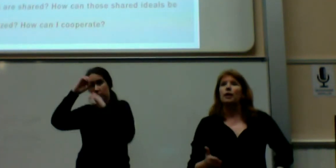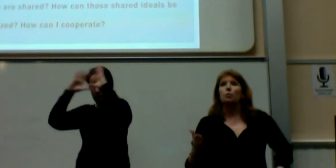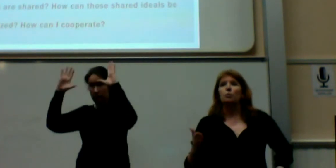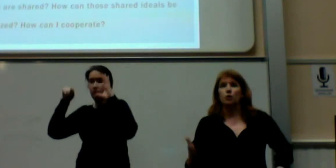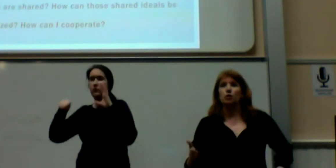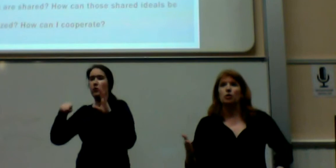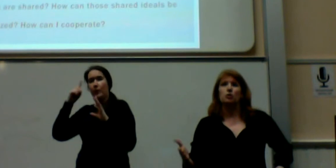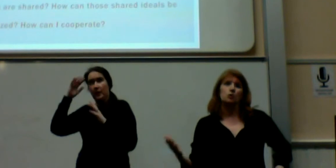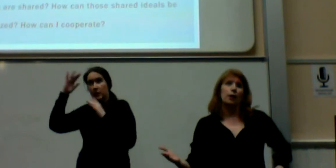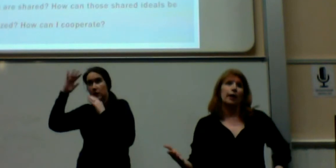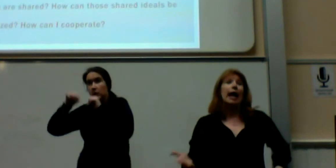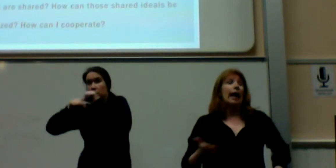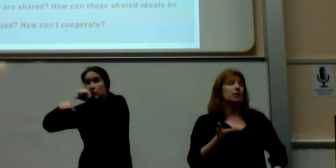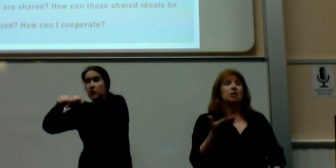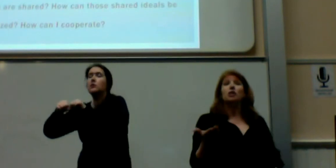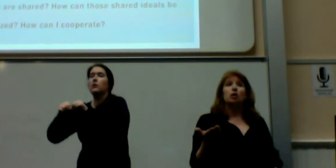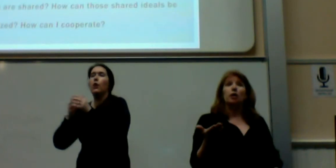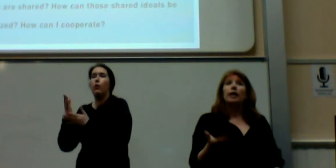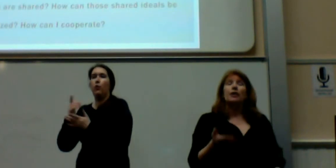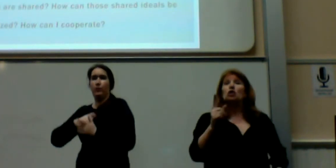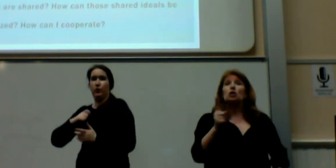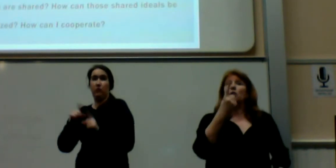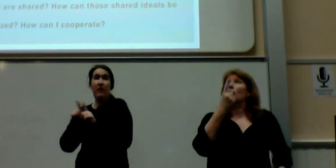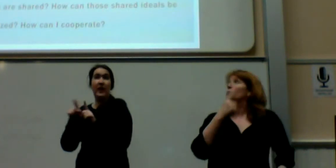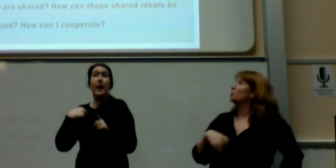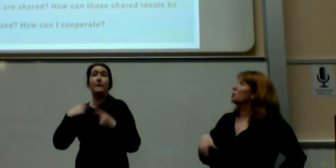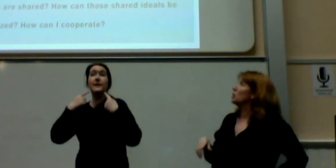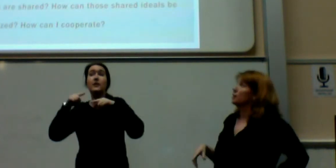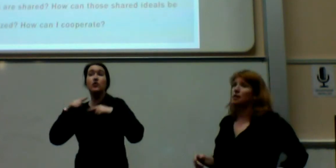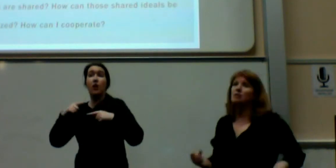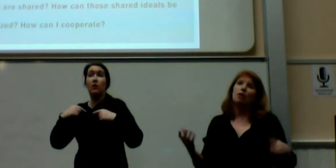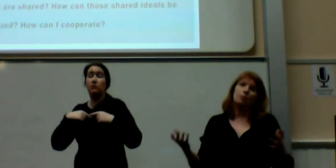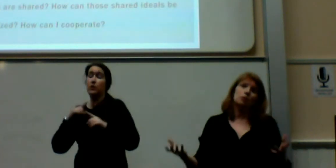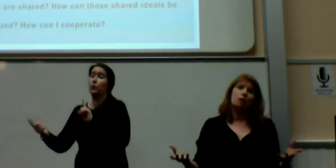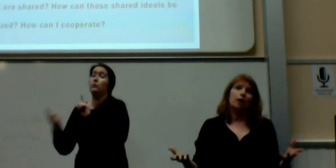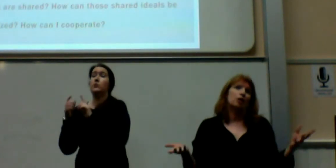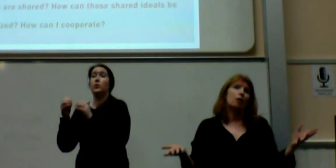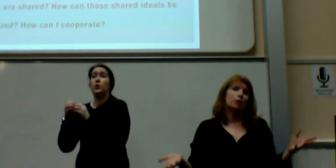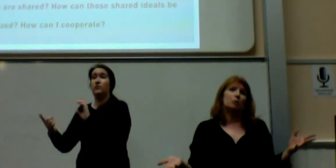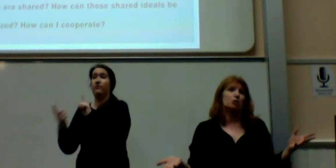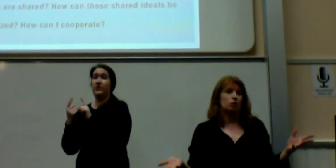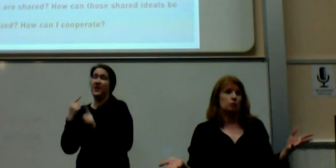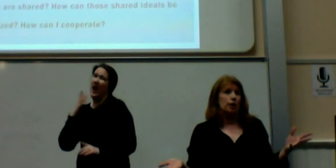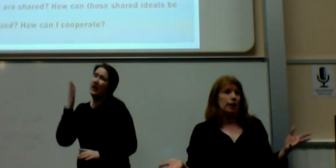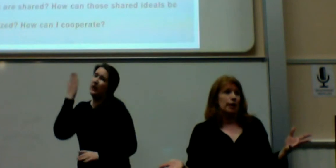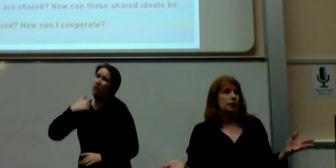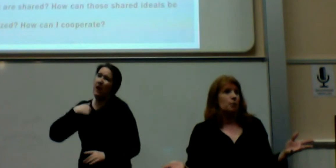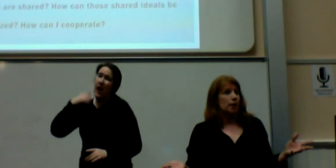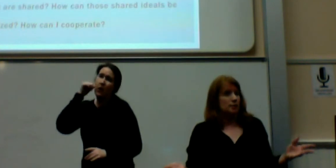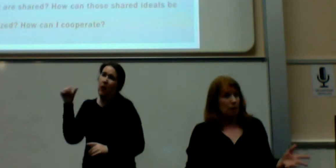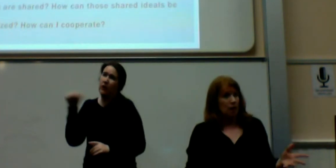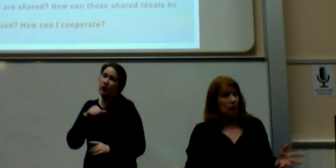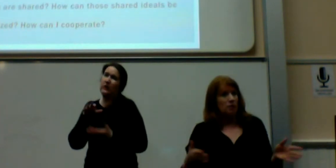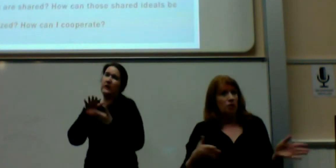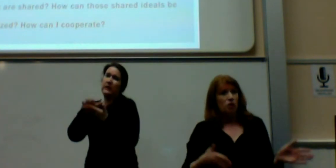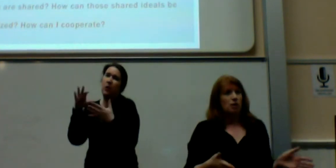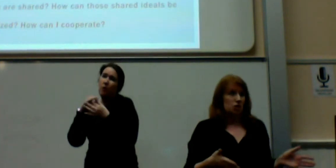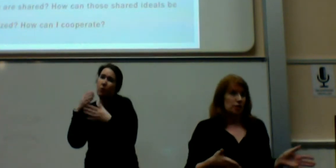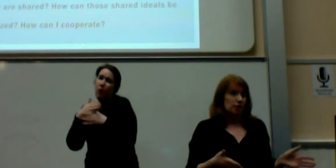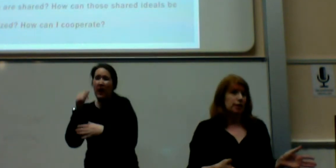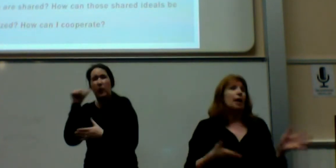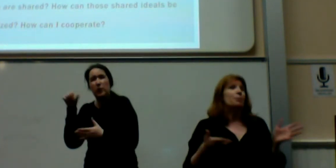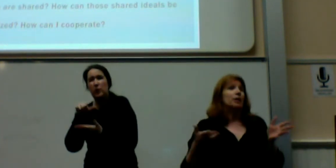through in a personal interest way. As a teacher, if a student comes up to you and says, oh, I'm sorry, I know I was supposed to turn in my assignment on